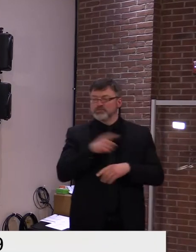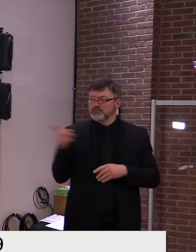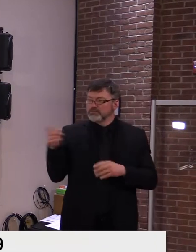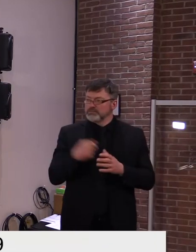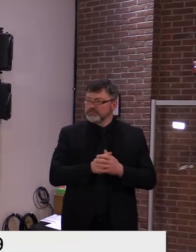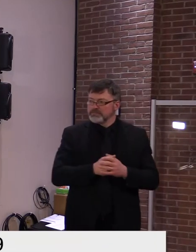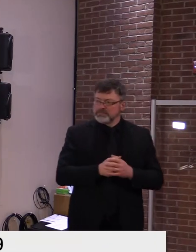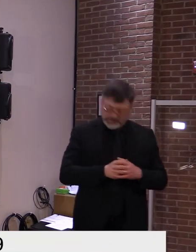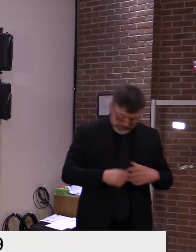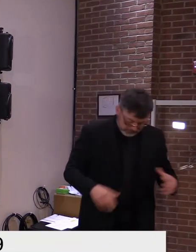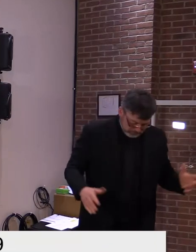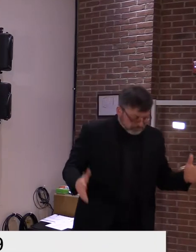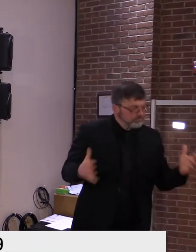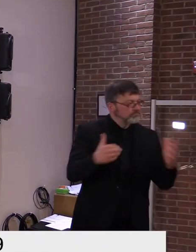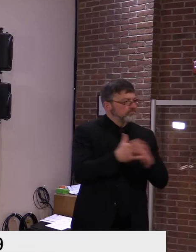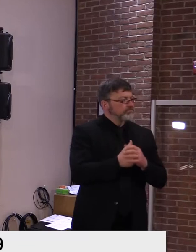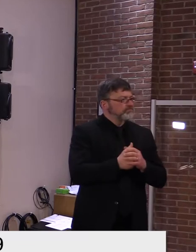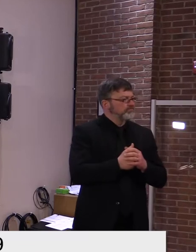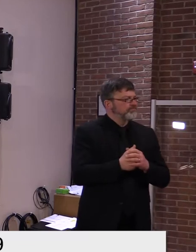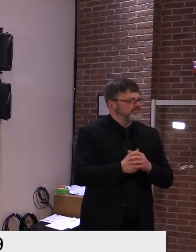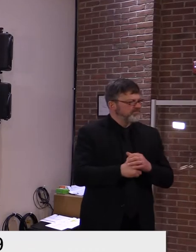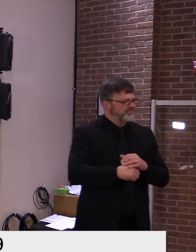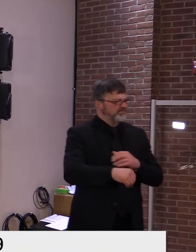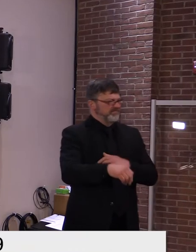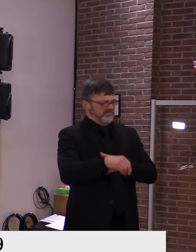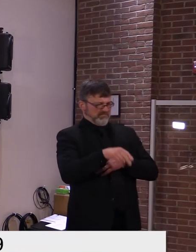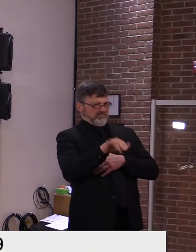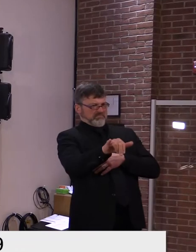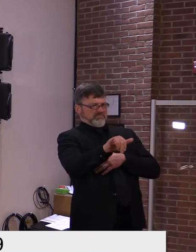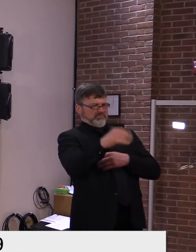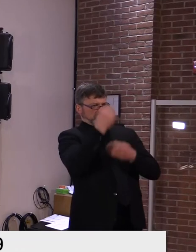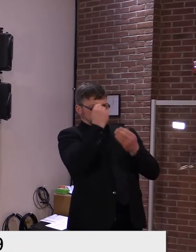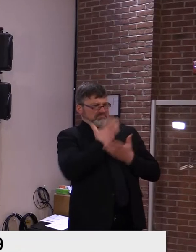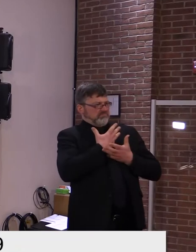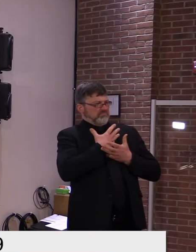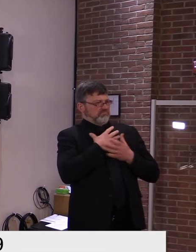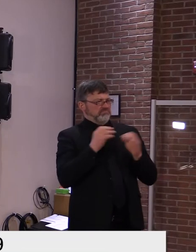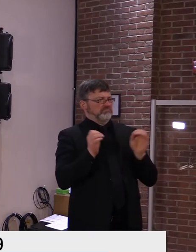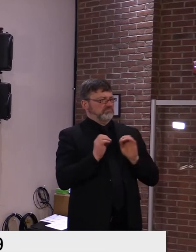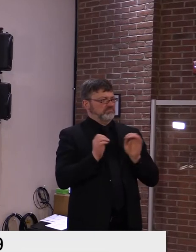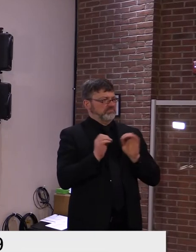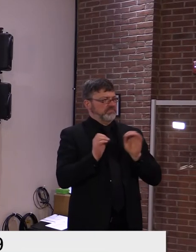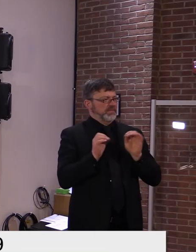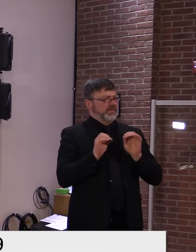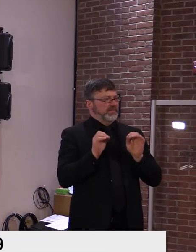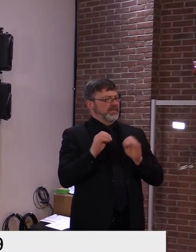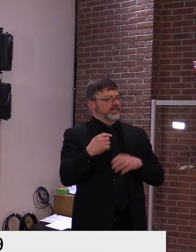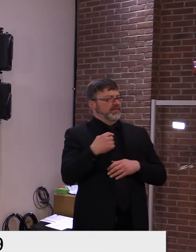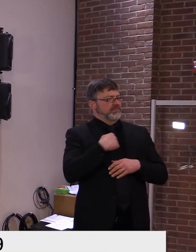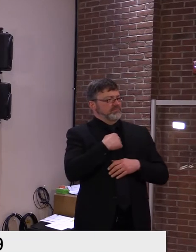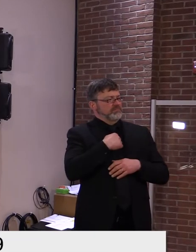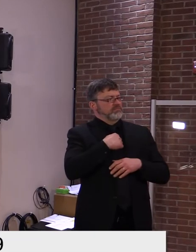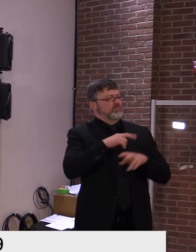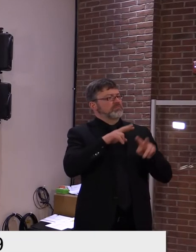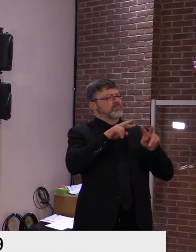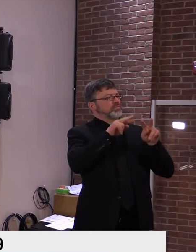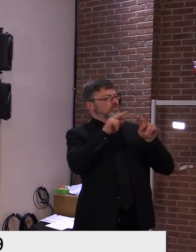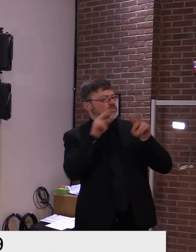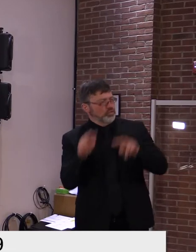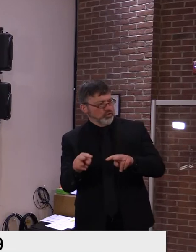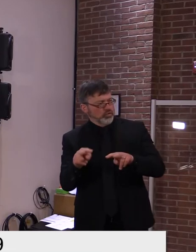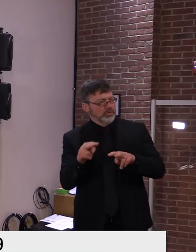Greg, I'm not familiar with that situation. Let me do this. Let me look at the numbers. There's going to be an explanation for it. I just want to know what